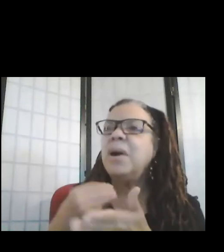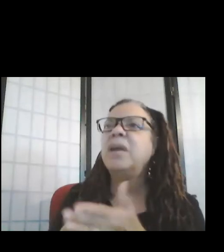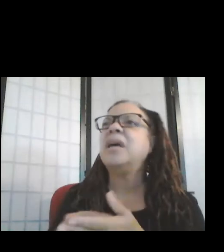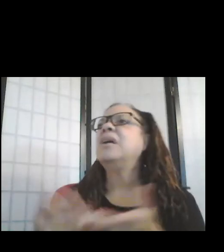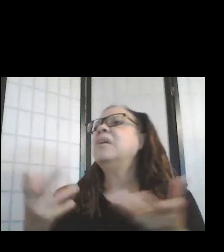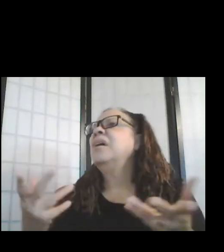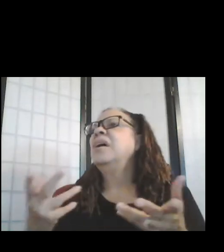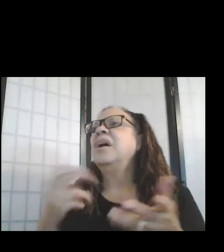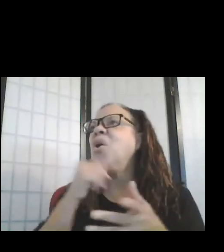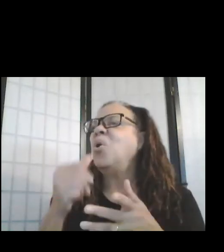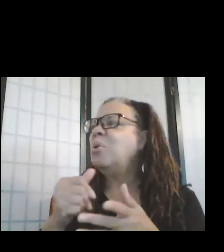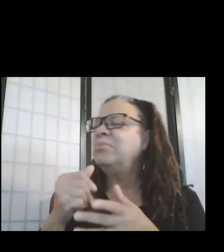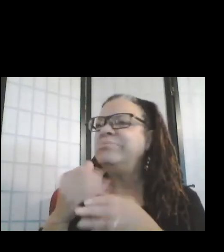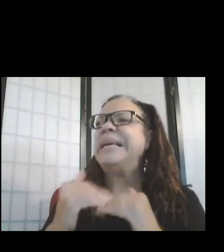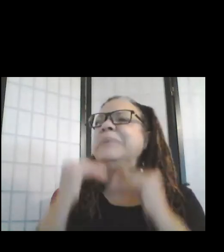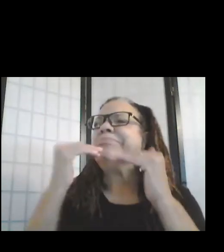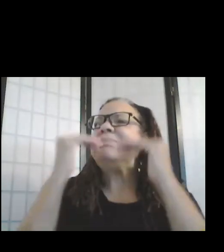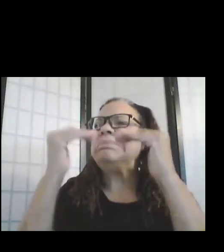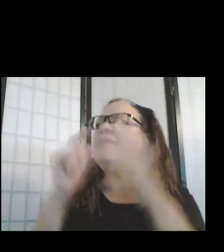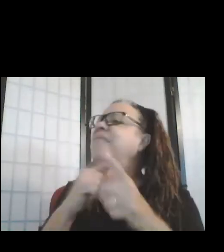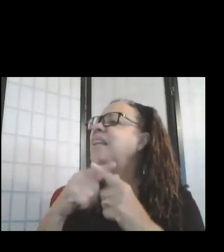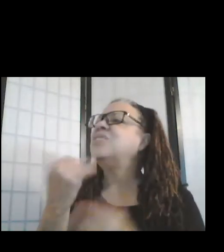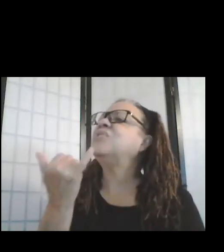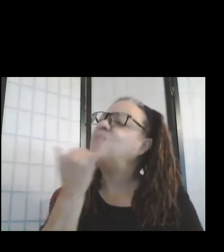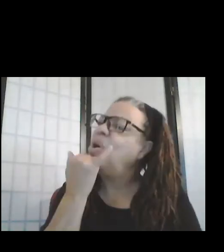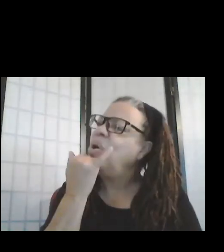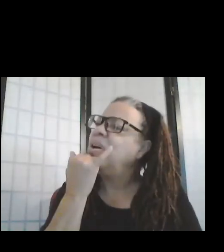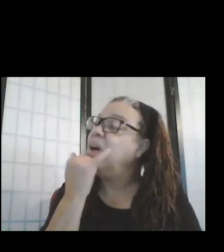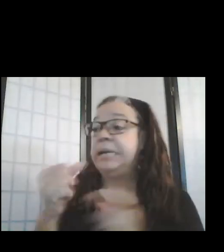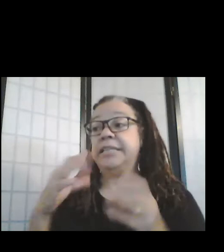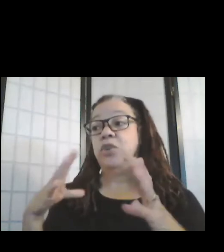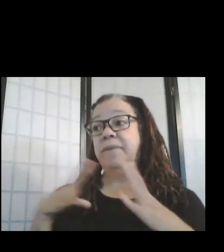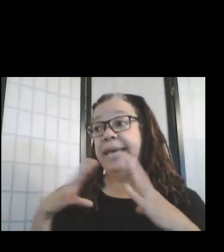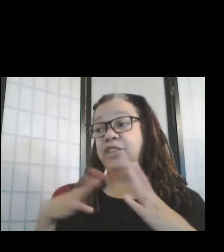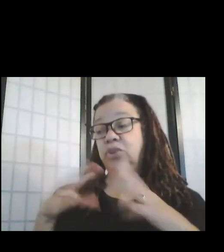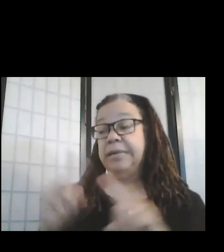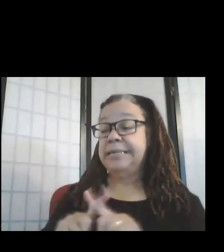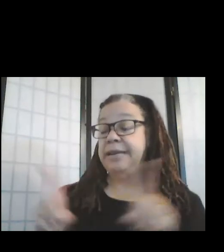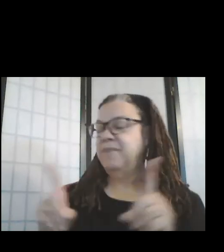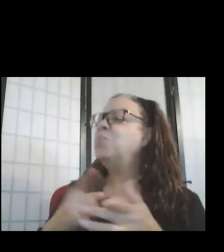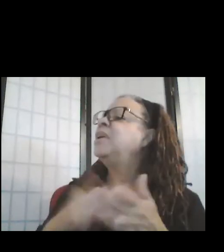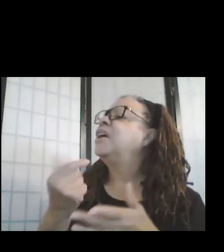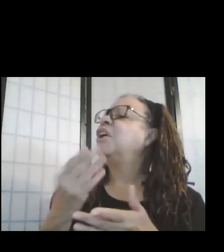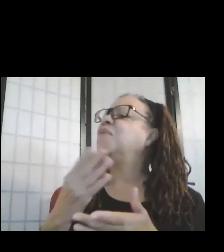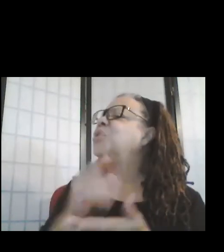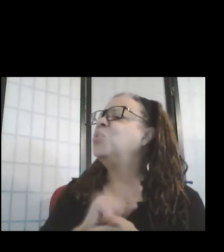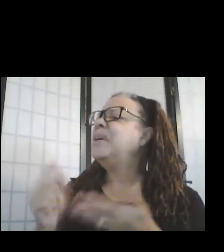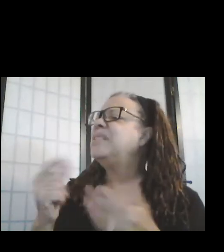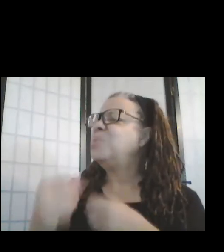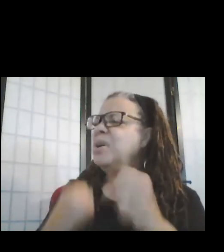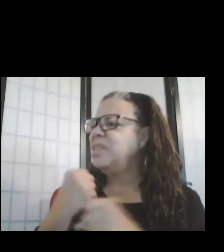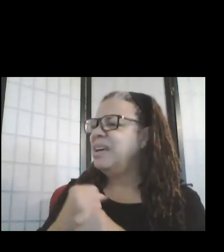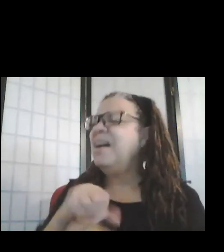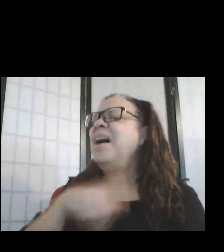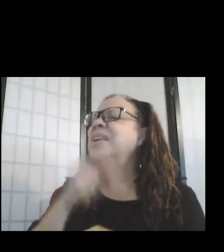up the other guy, getting ahead, then it's wrong. Unless he's on vacation, but what's that, a couple weeks a year? Rest of the time,